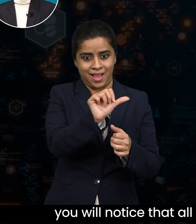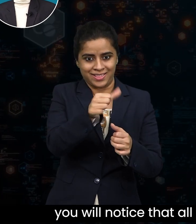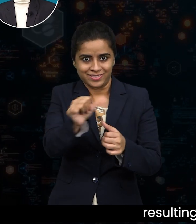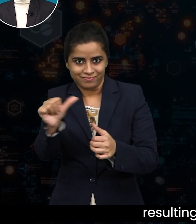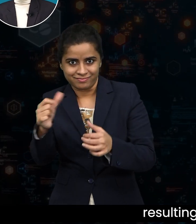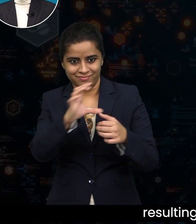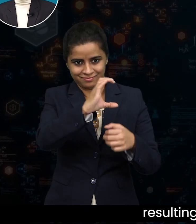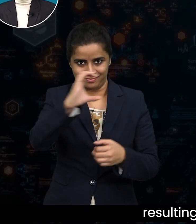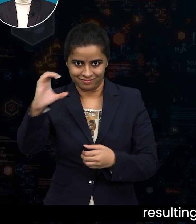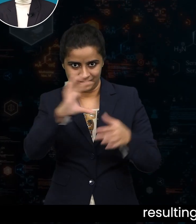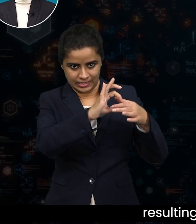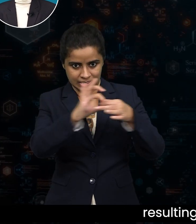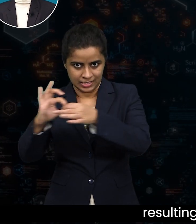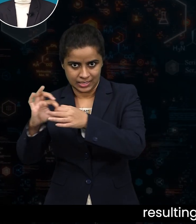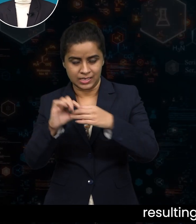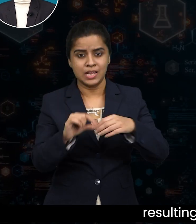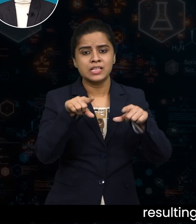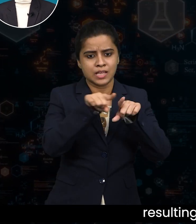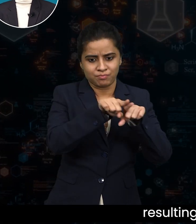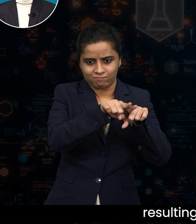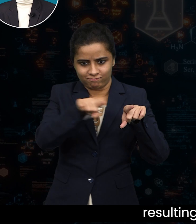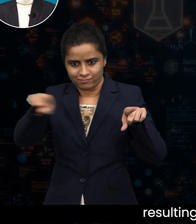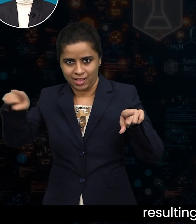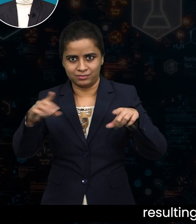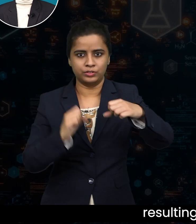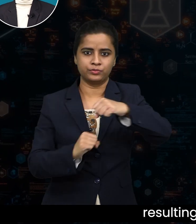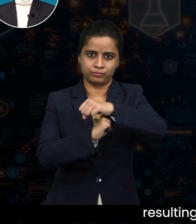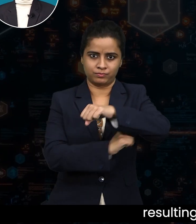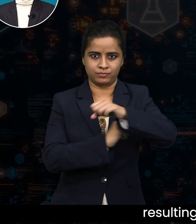another, resulting in a linear structure.